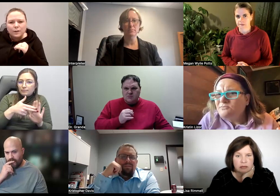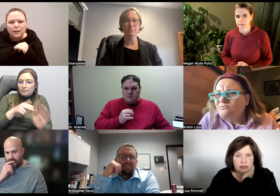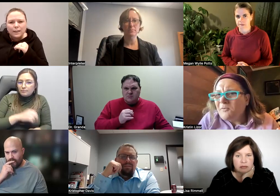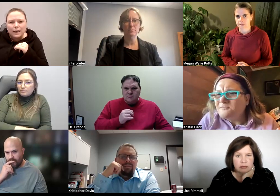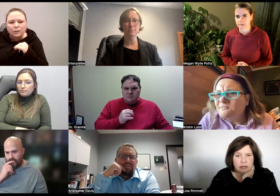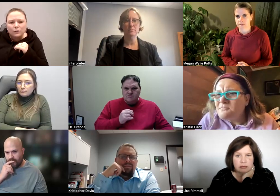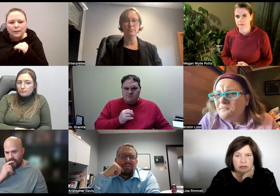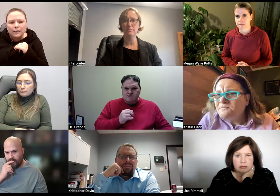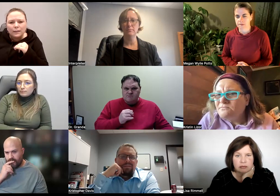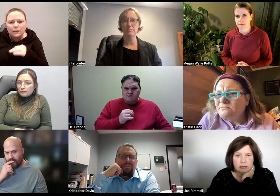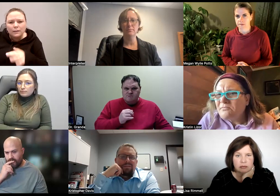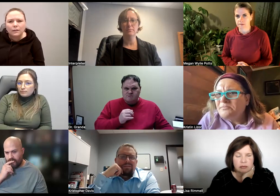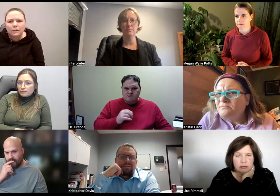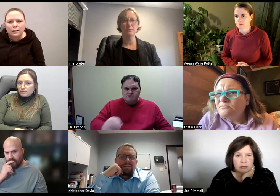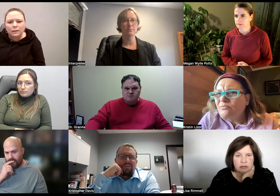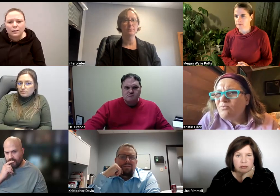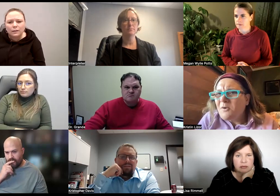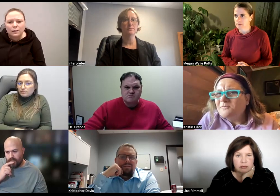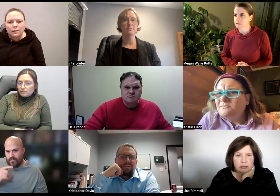Ask if you can get that in grid